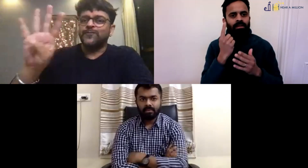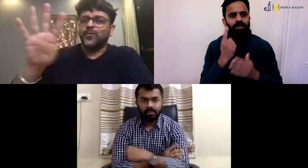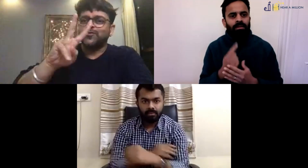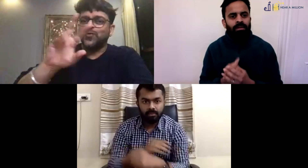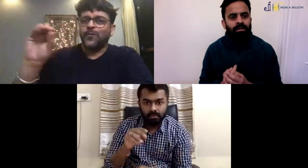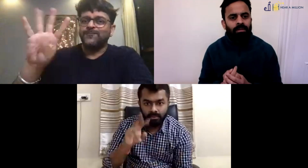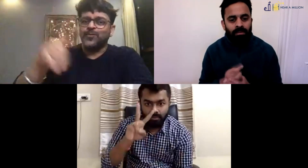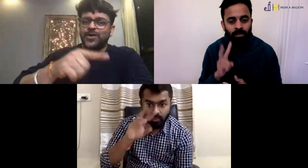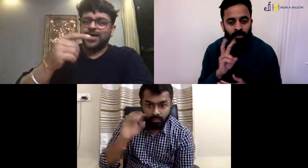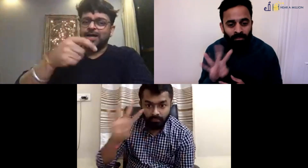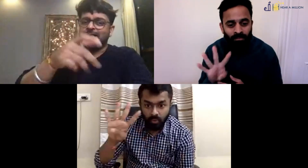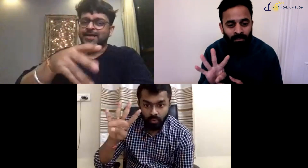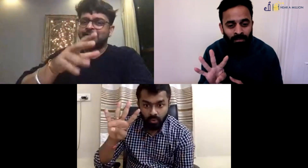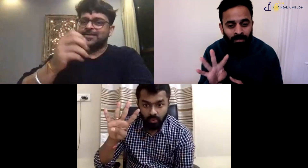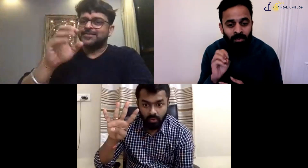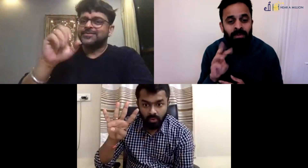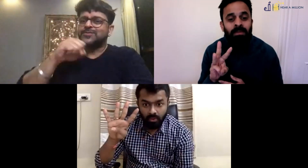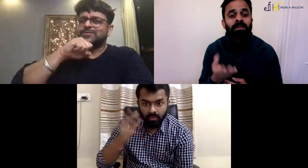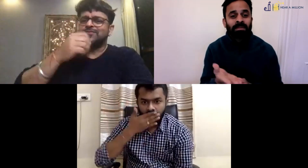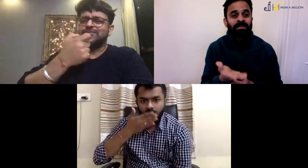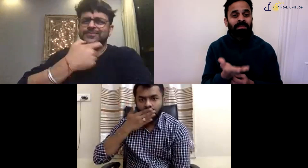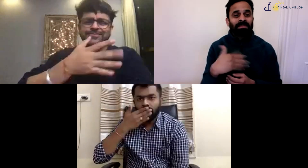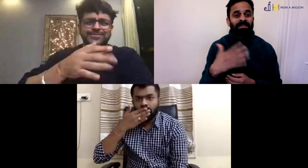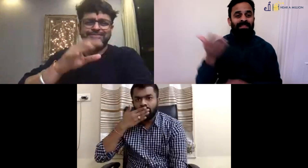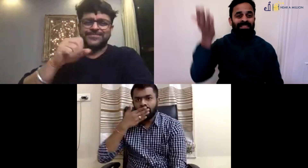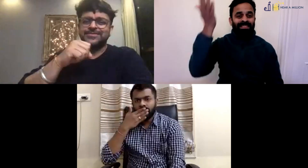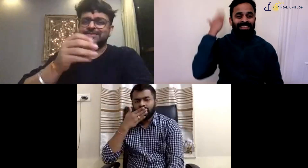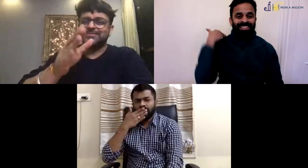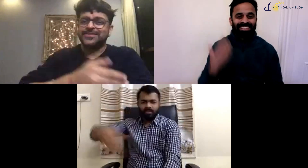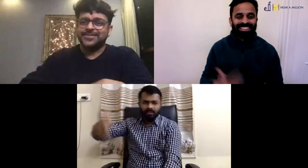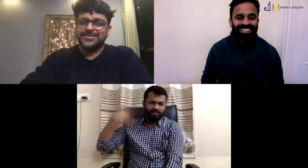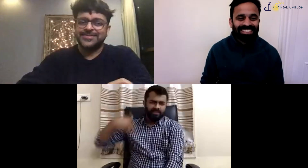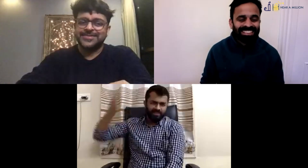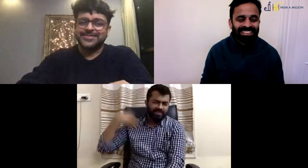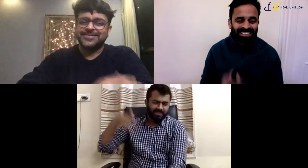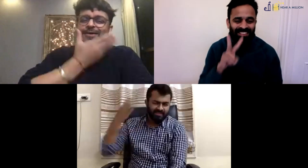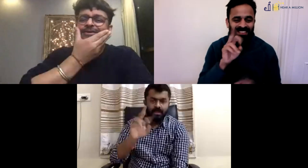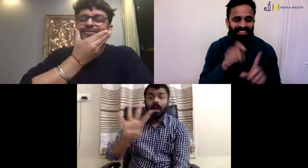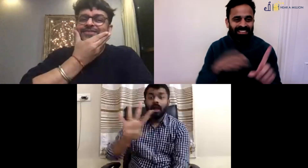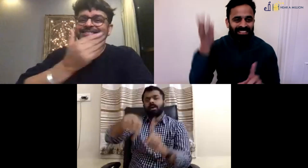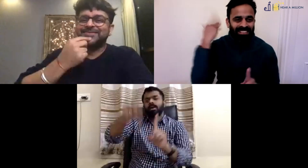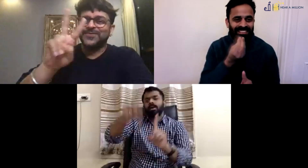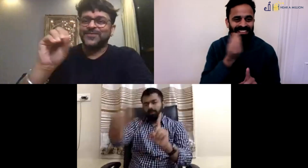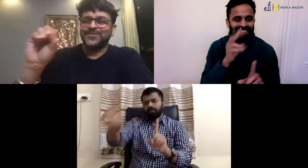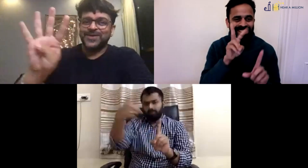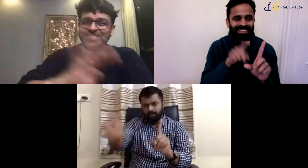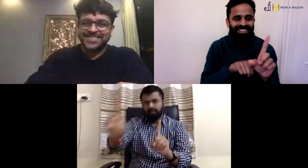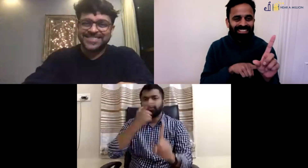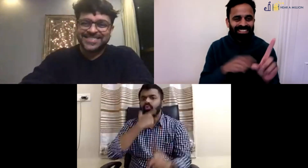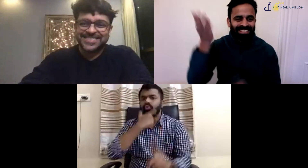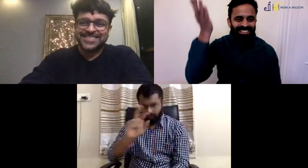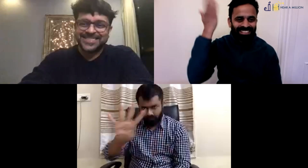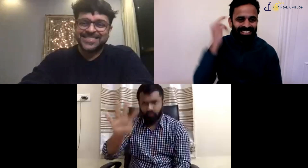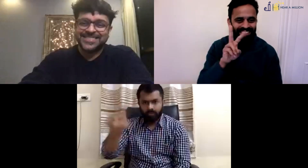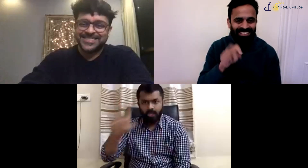So someone said 2004. Suji Sunil saying 2000. Yeah, long, long